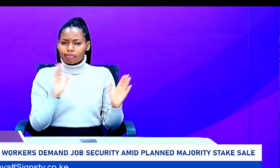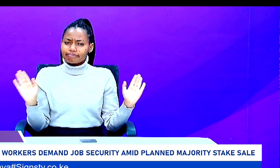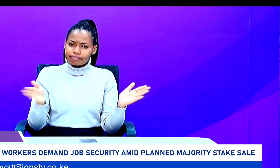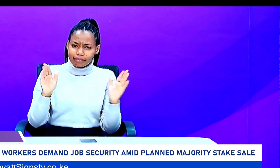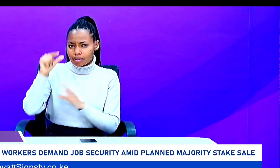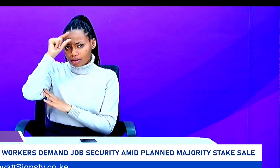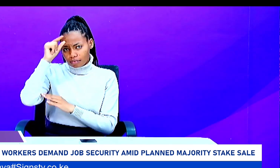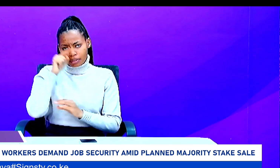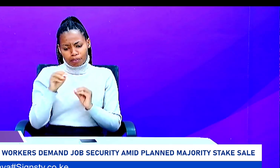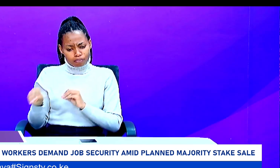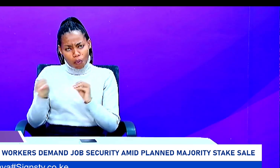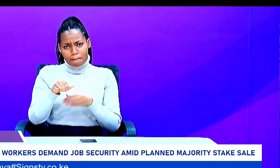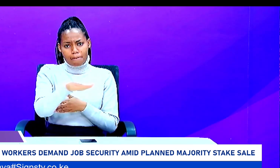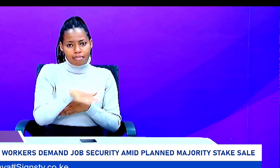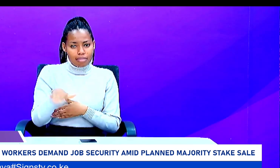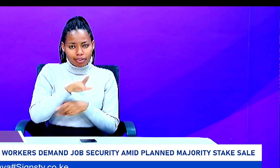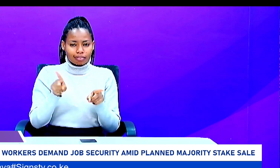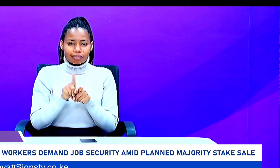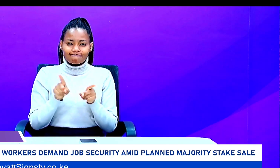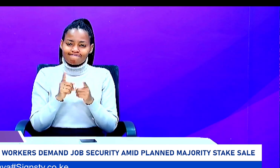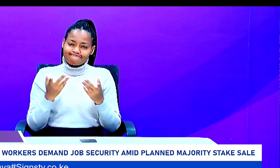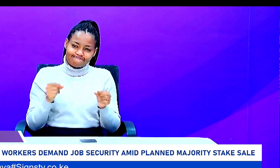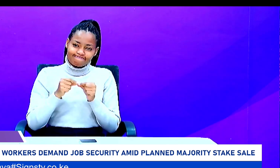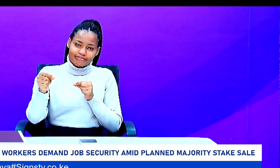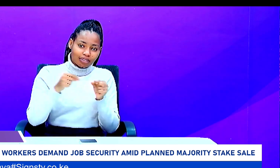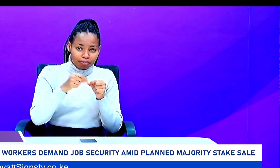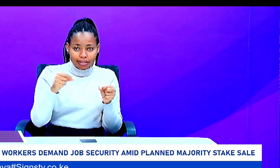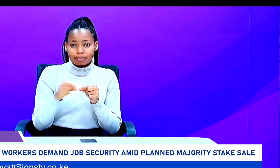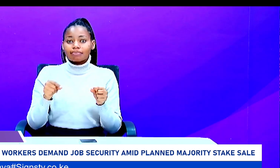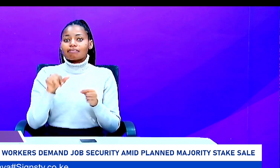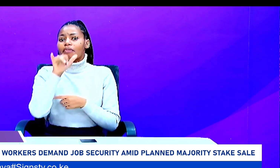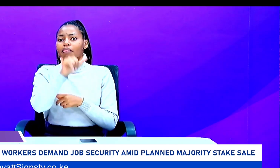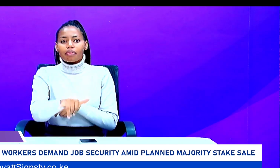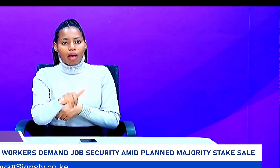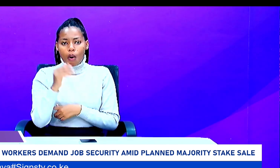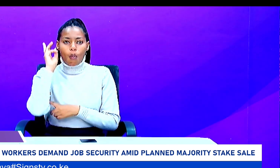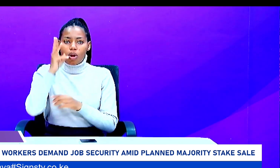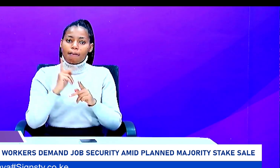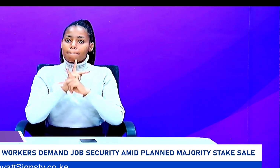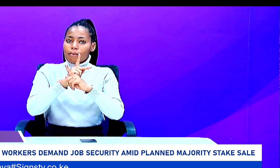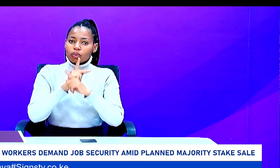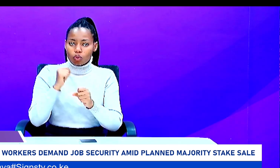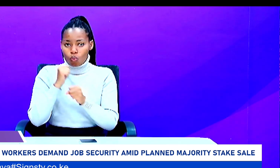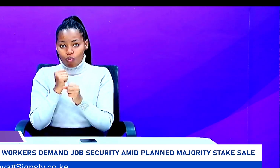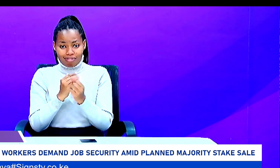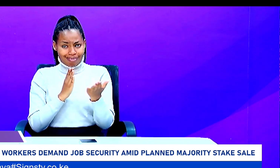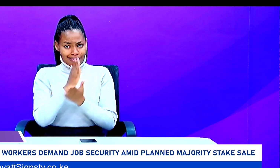The union is urging the government to put in place measures that will protect workers' rights during the